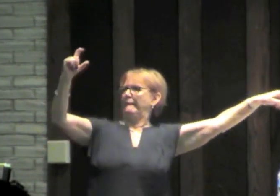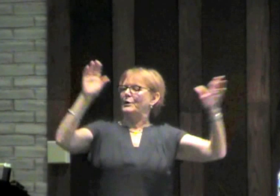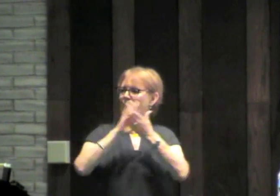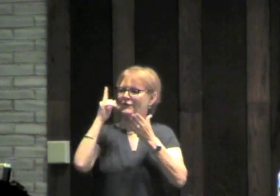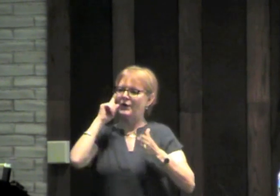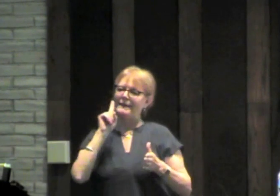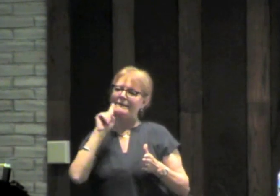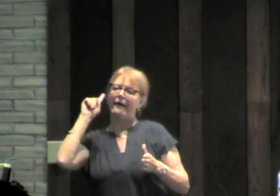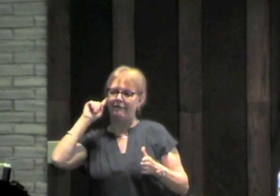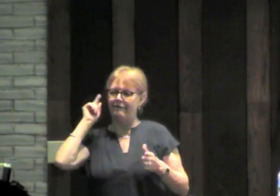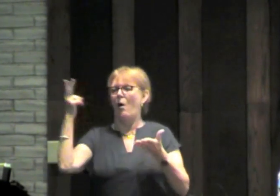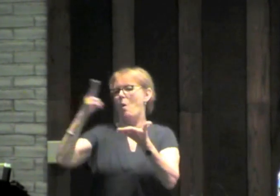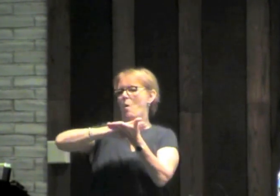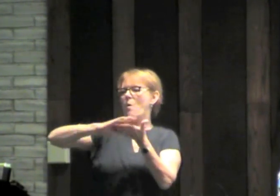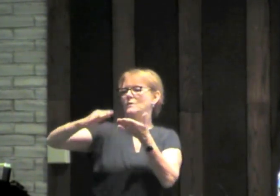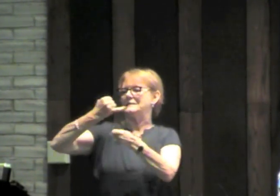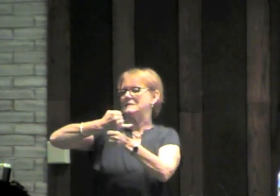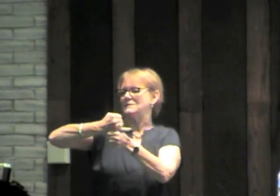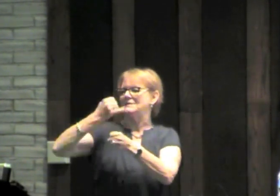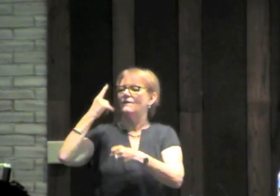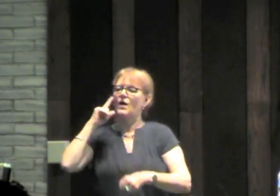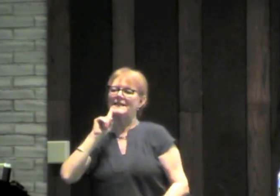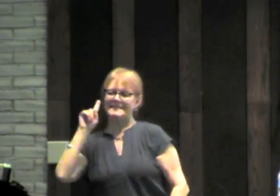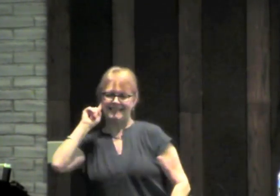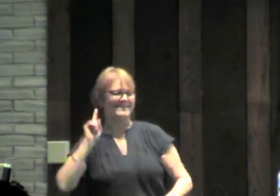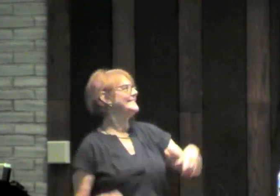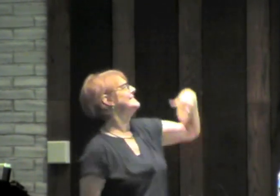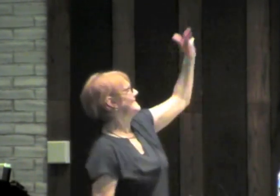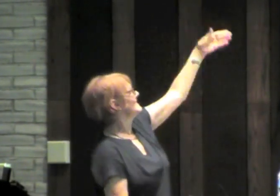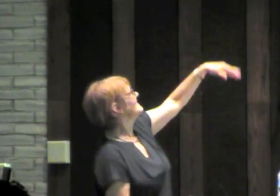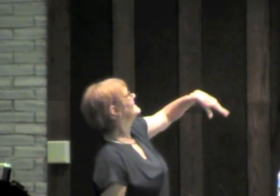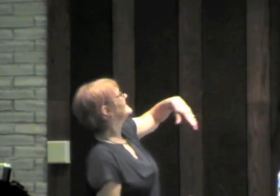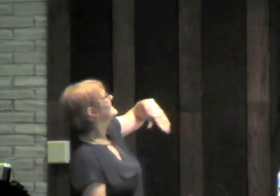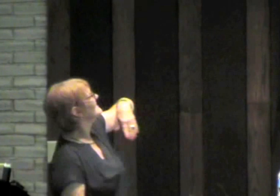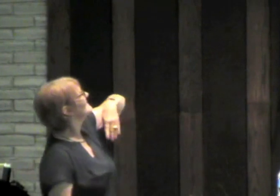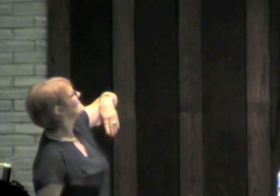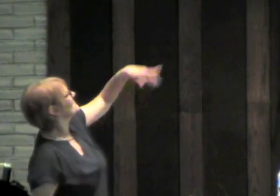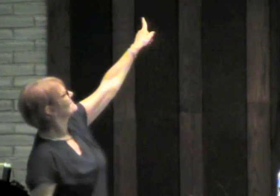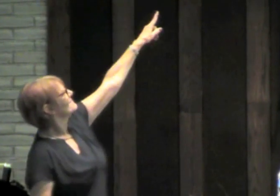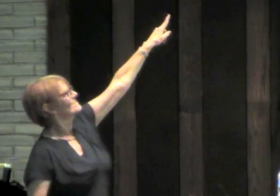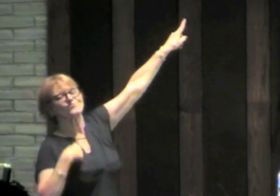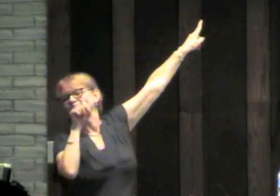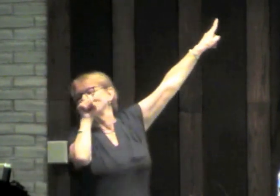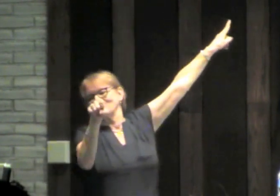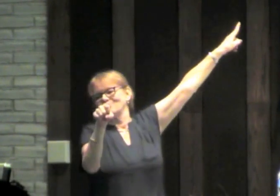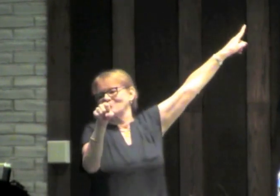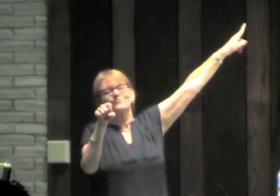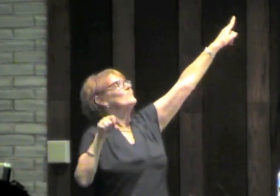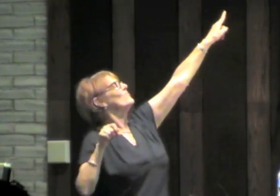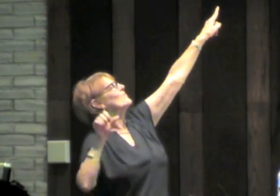this blue ear right there that shows it's the school for the deaf. So it's a very, very nice residential school. Oh,